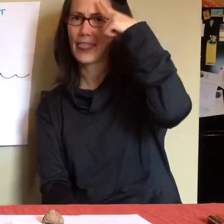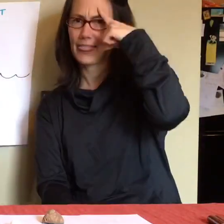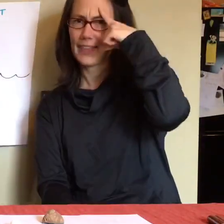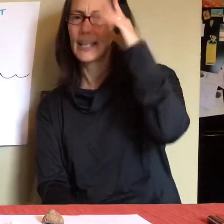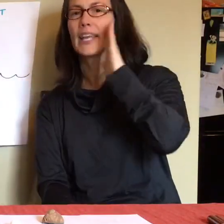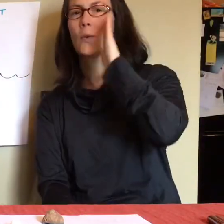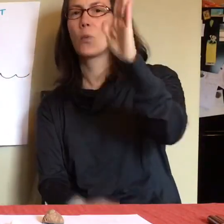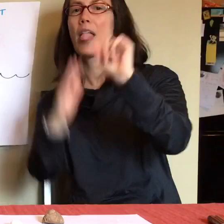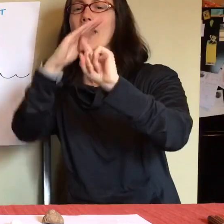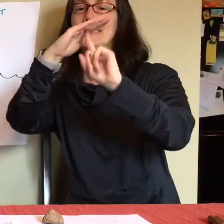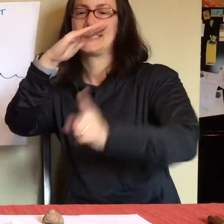will sink.